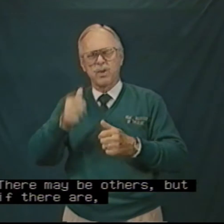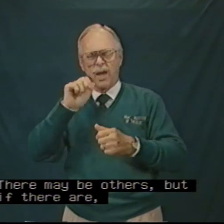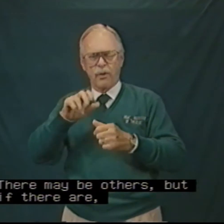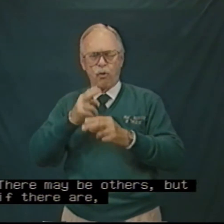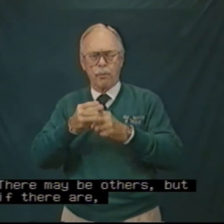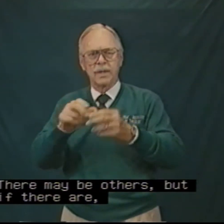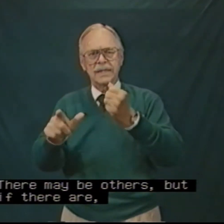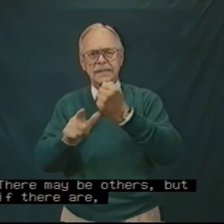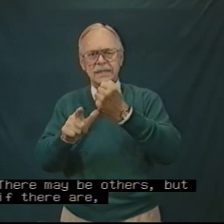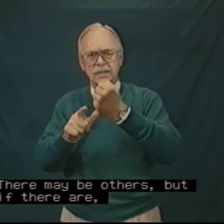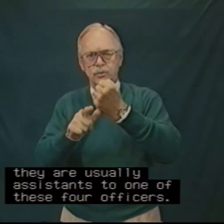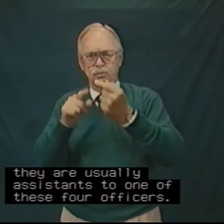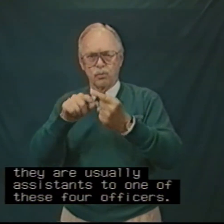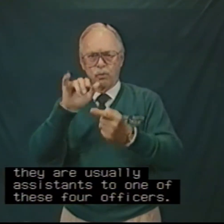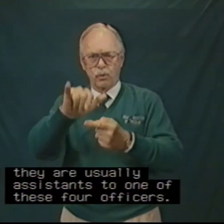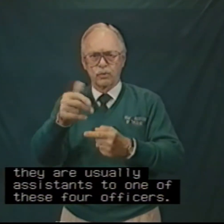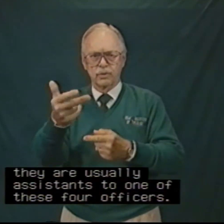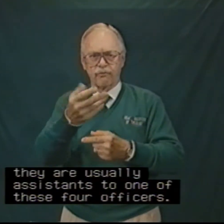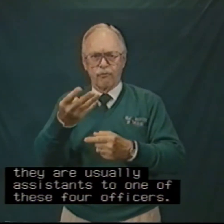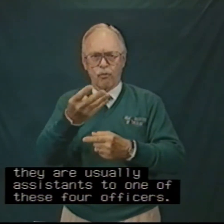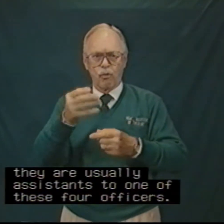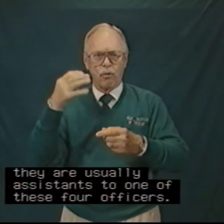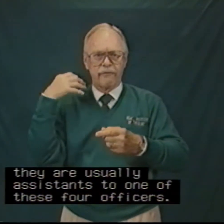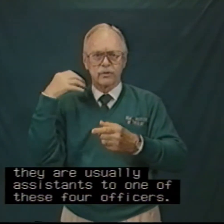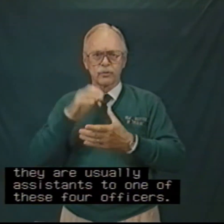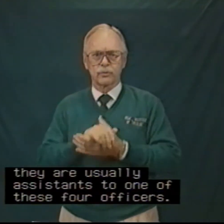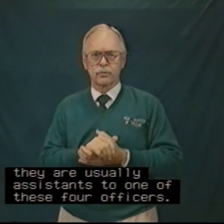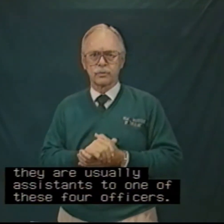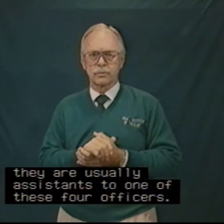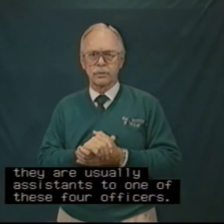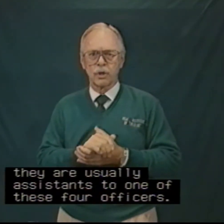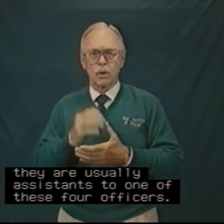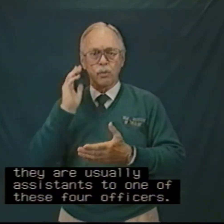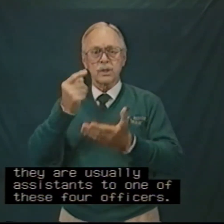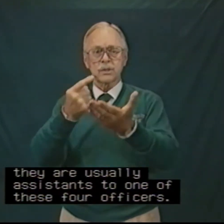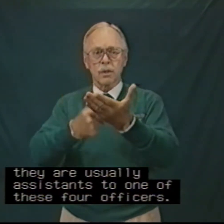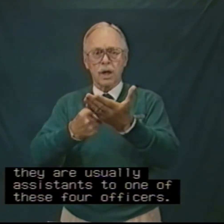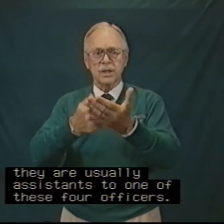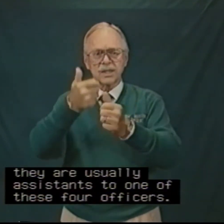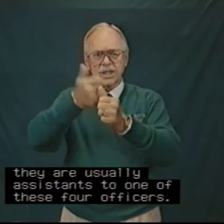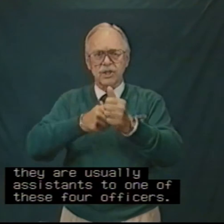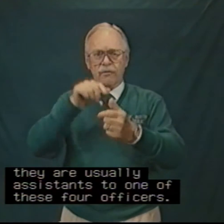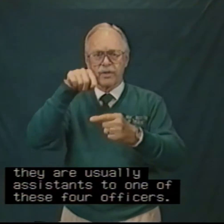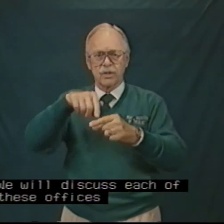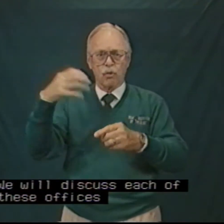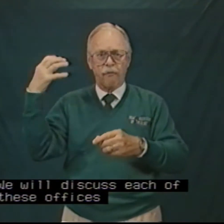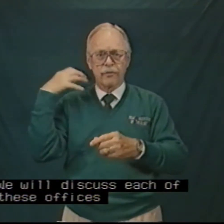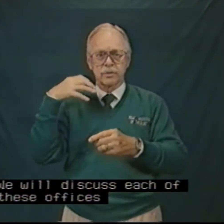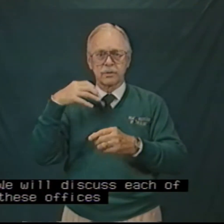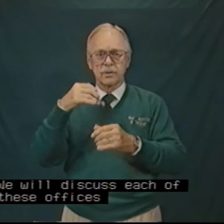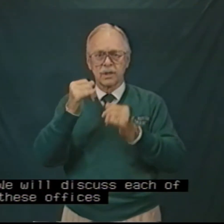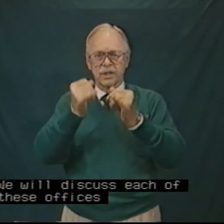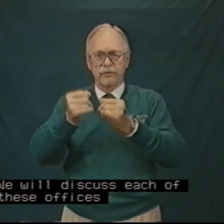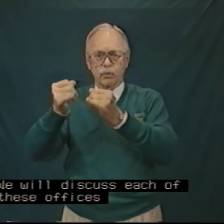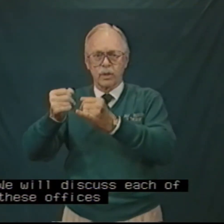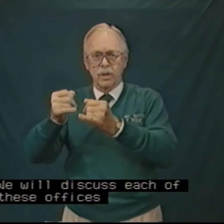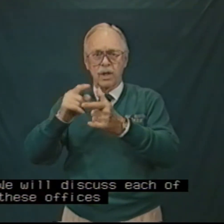others, but if there are, they are usually assistants to one of the four officers. We will